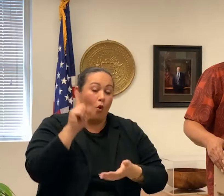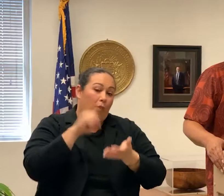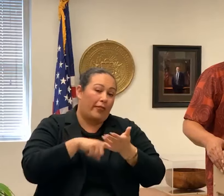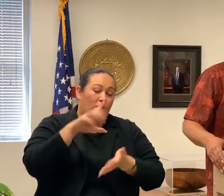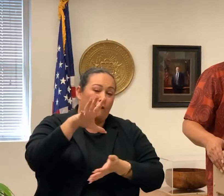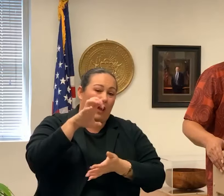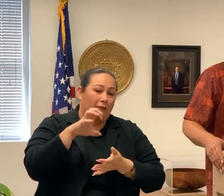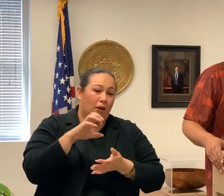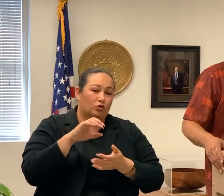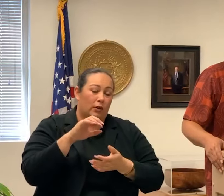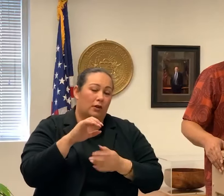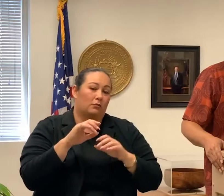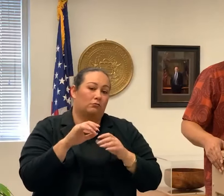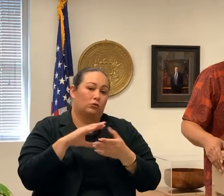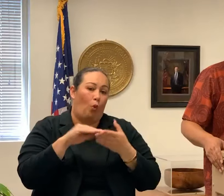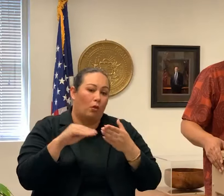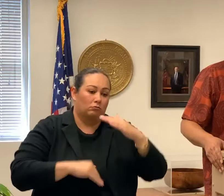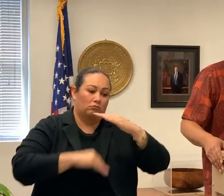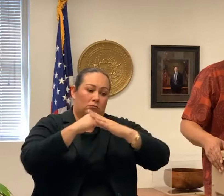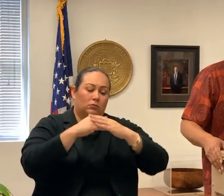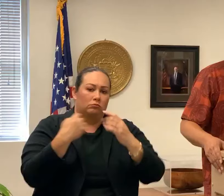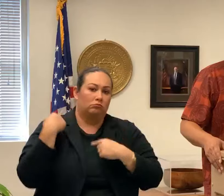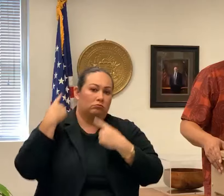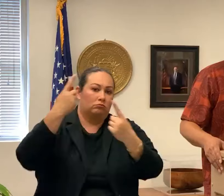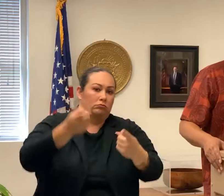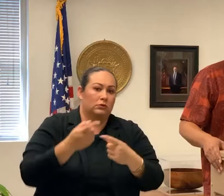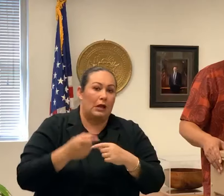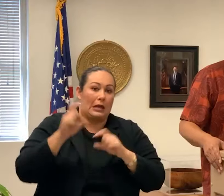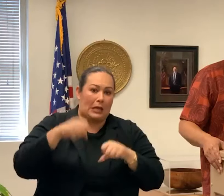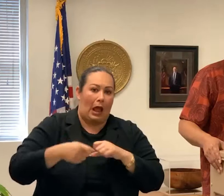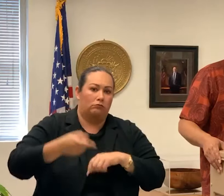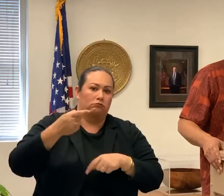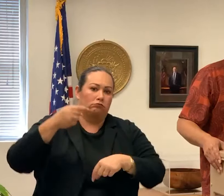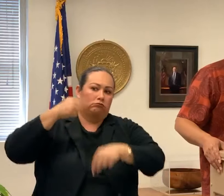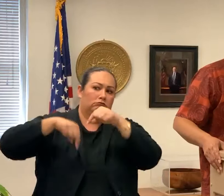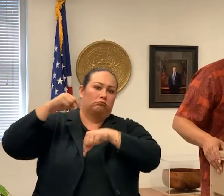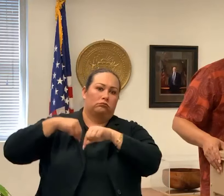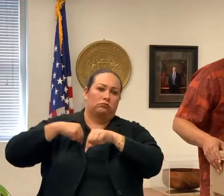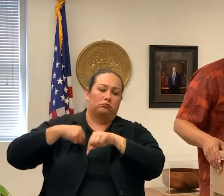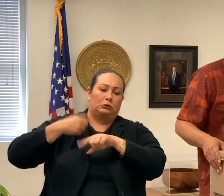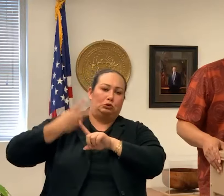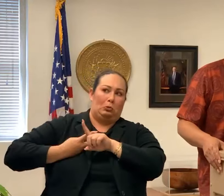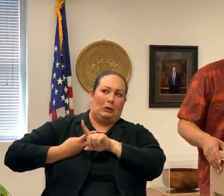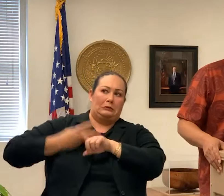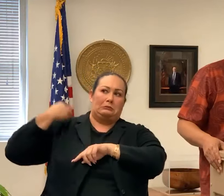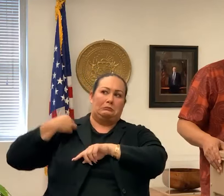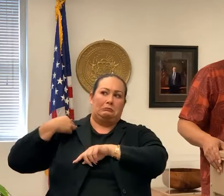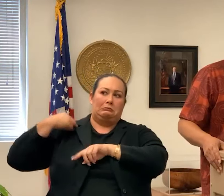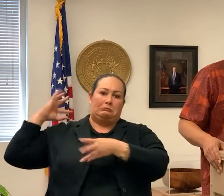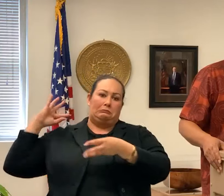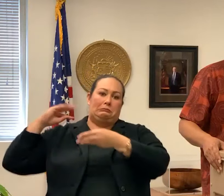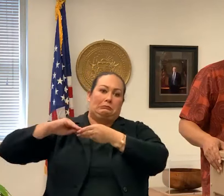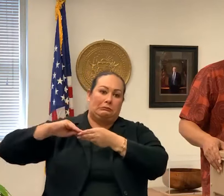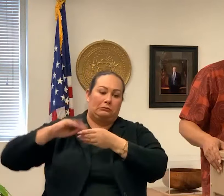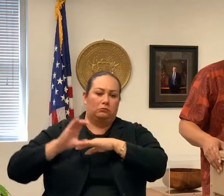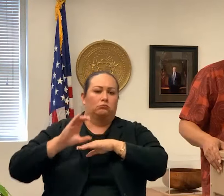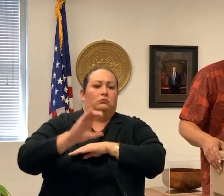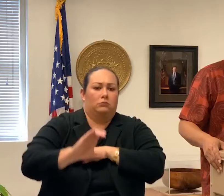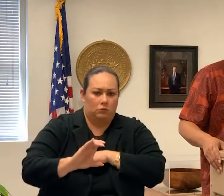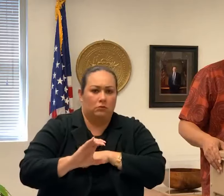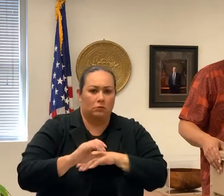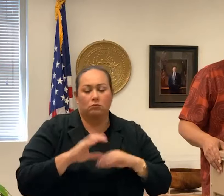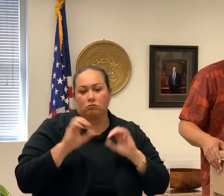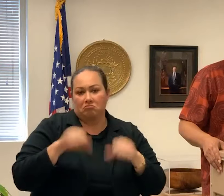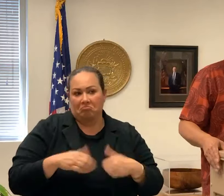$1,500 a month if they've taken people in since August 8th. The other thing we want to talk about is the rental assistance, thanks to the work of FEMA.